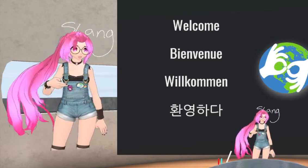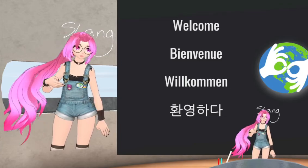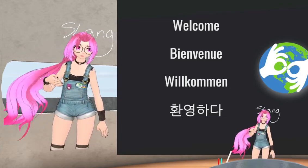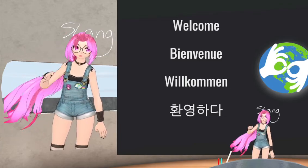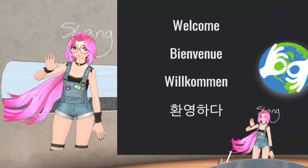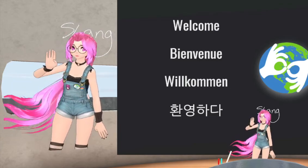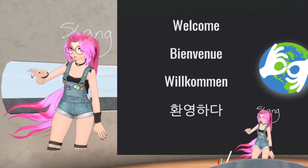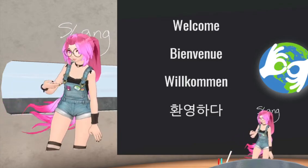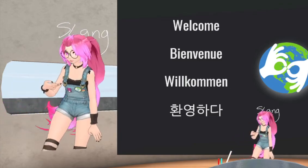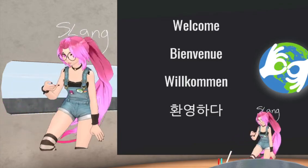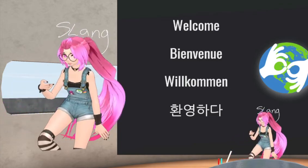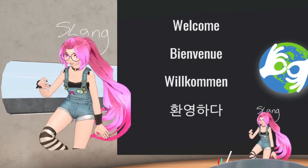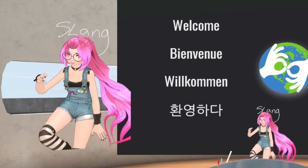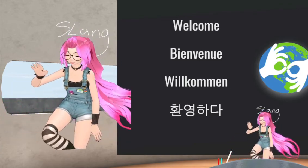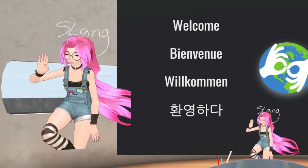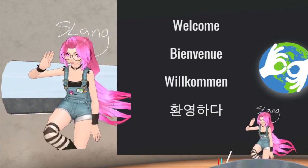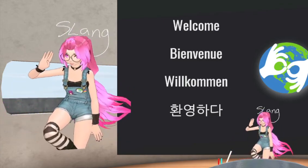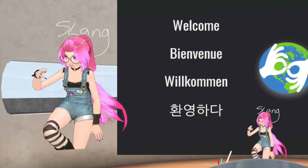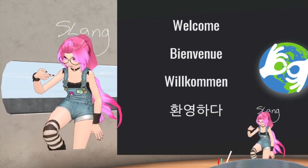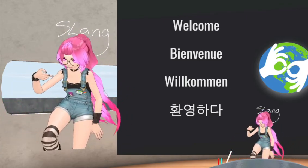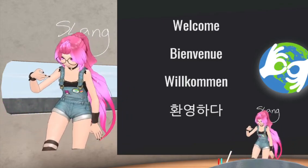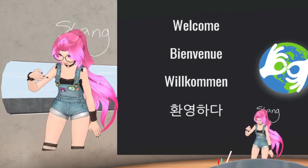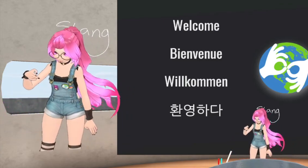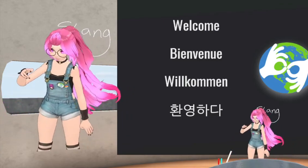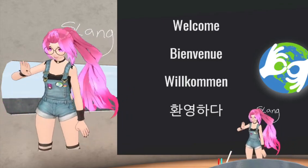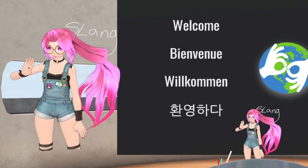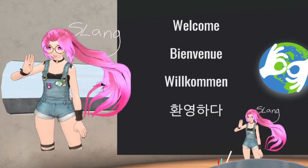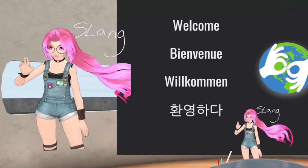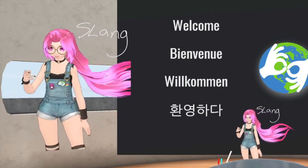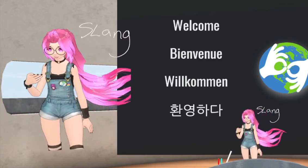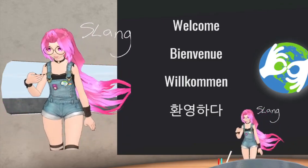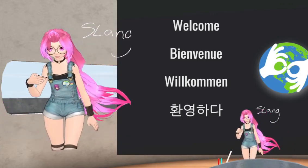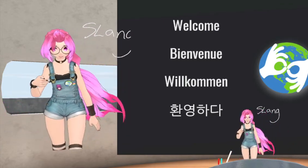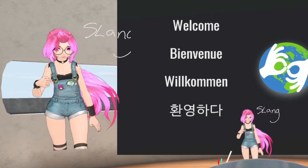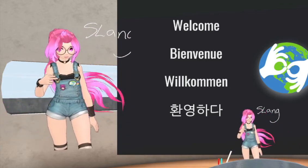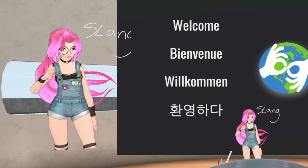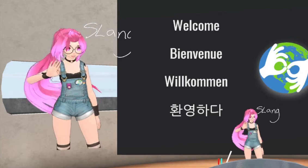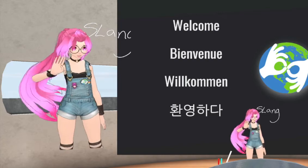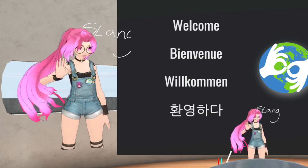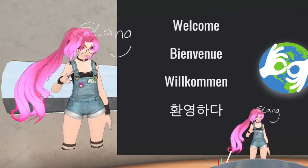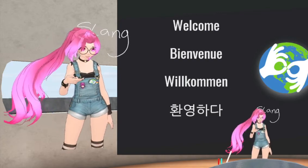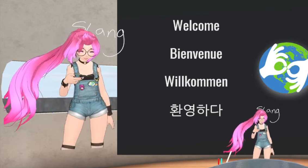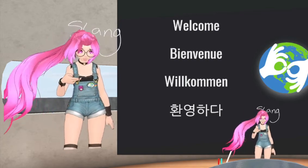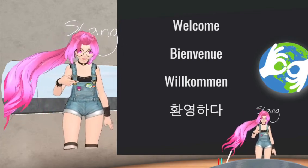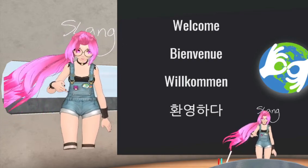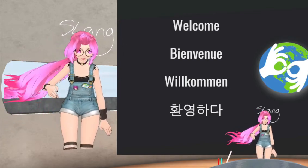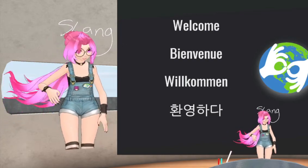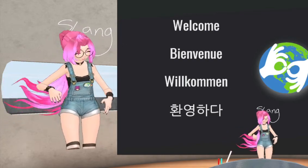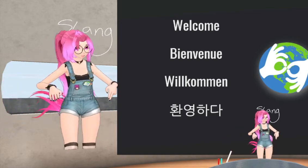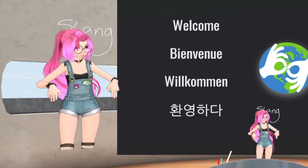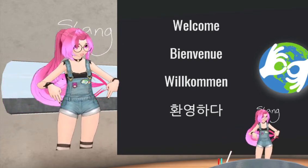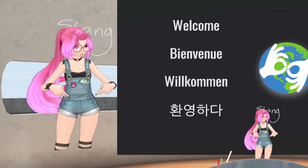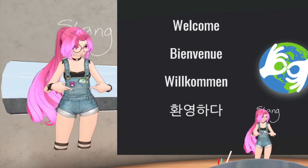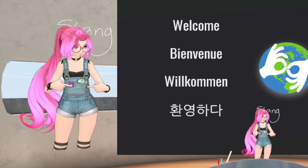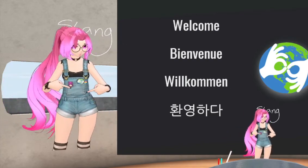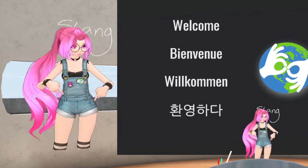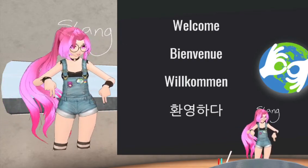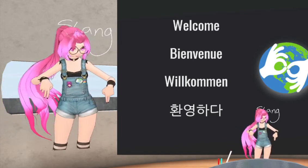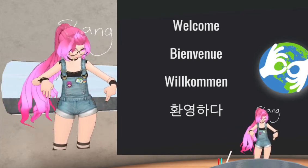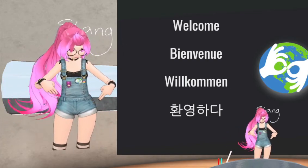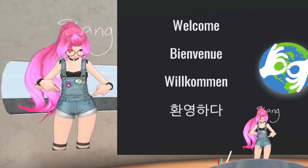attention. It's sarcastic. I feel like most of these slangs are just sarcastic, so if you're not a sarcastic person,